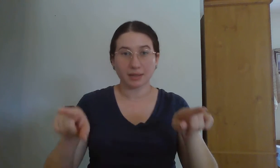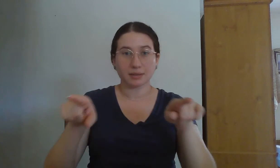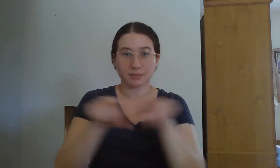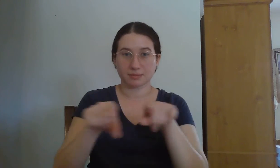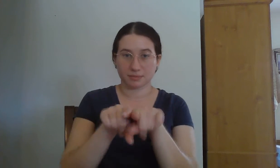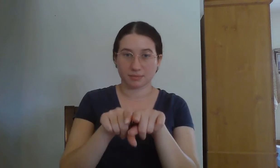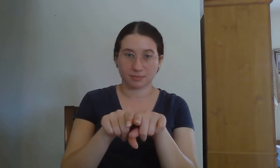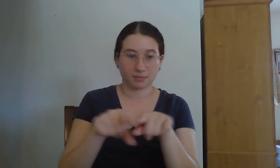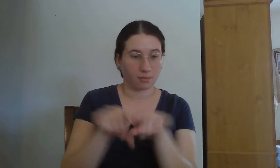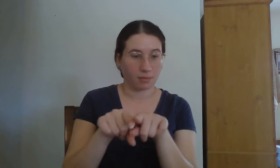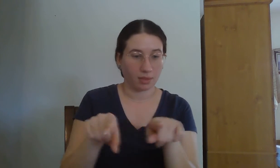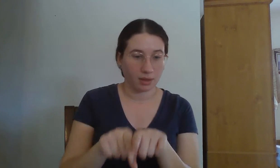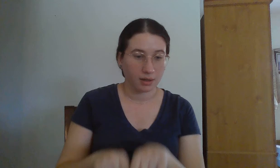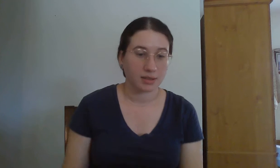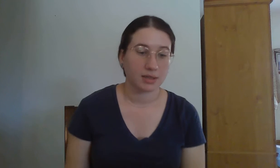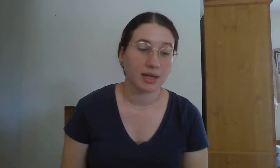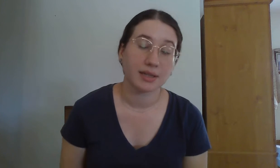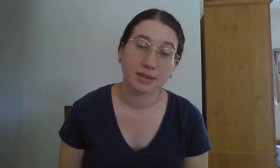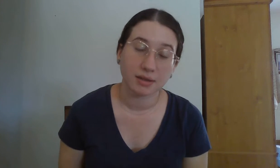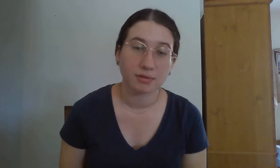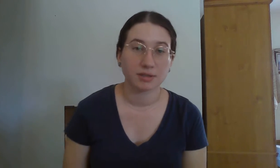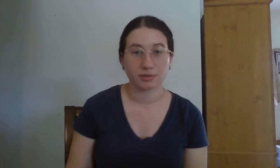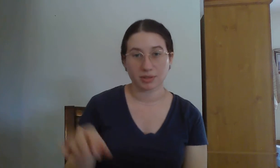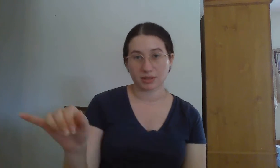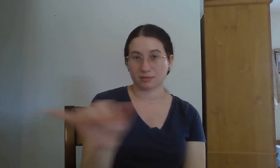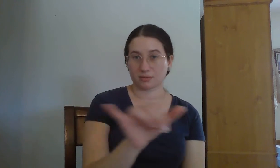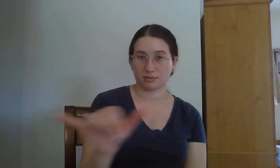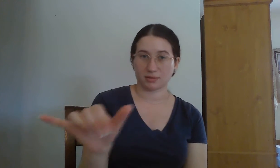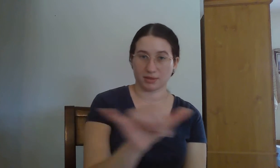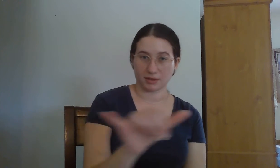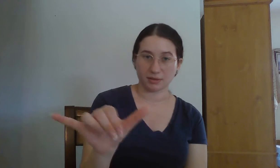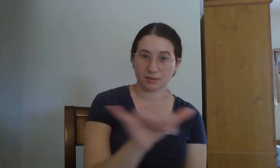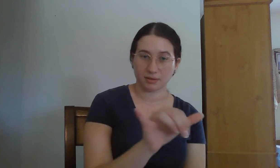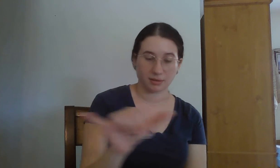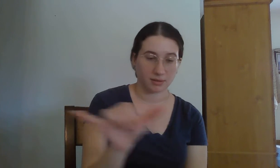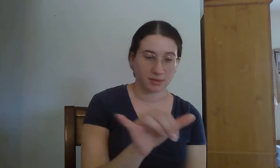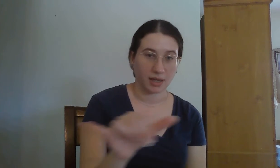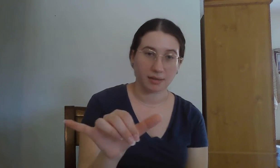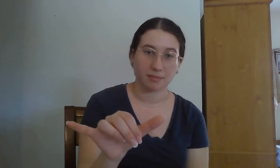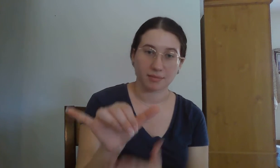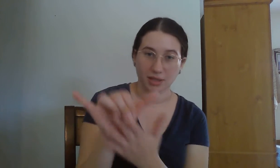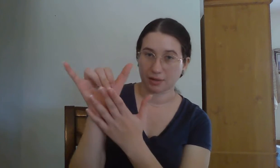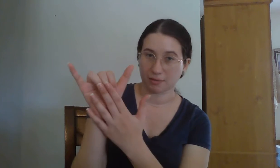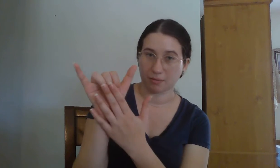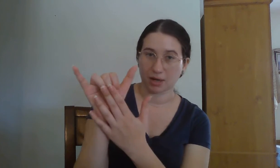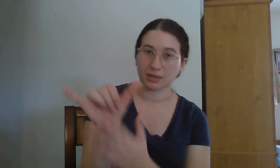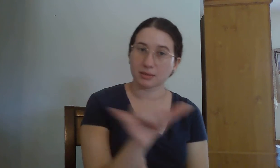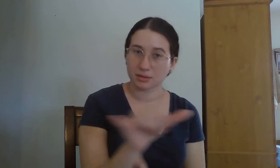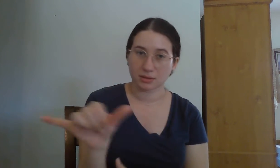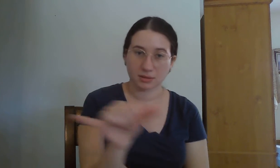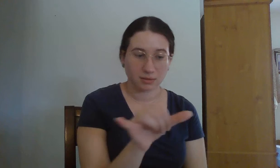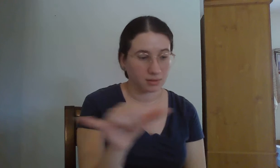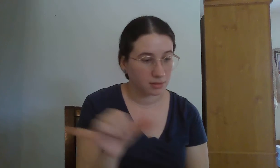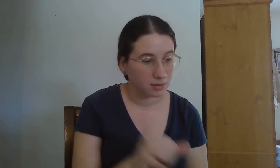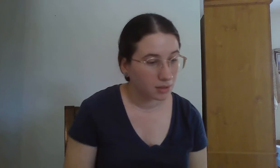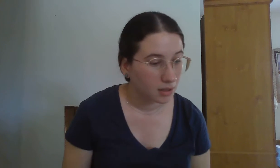alike. And then another way of doing it is this. Same, the letter Y.